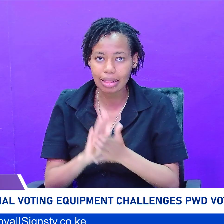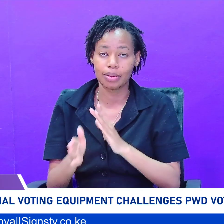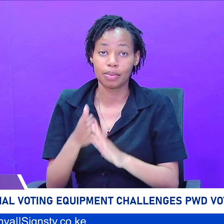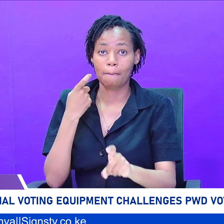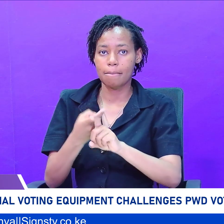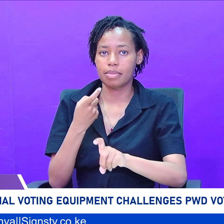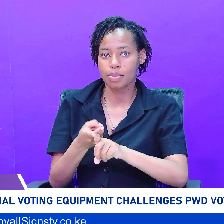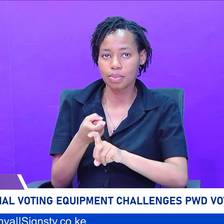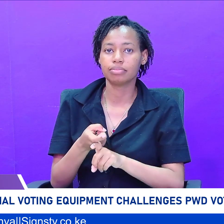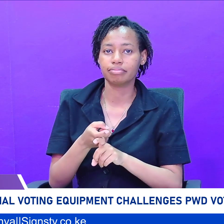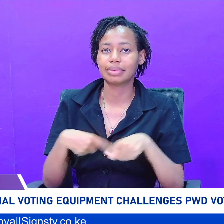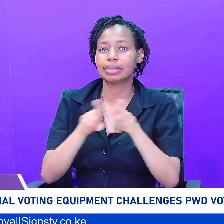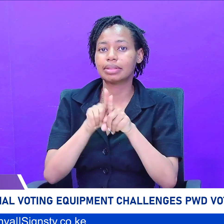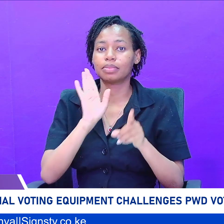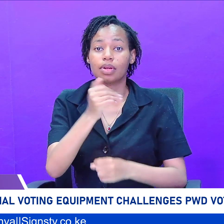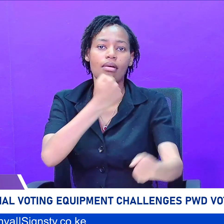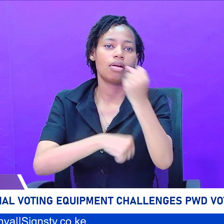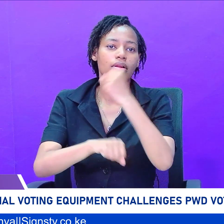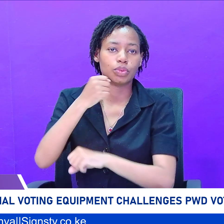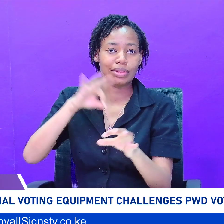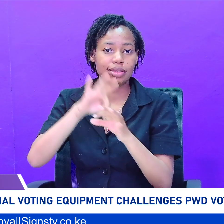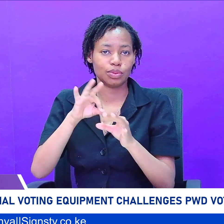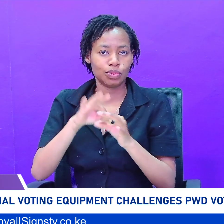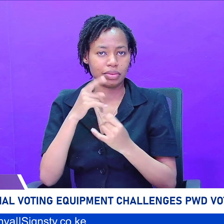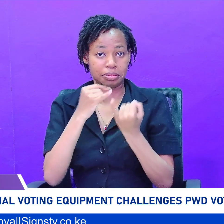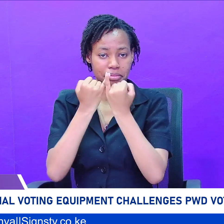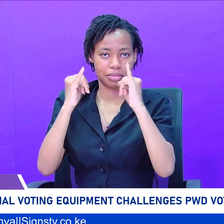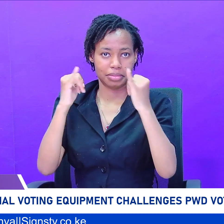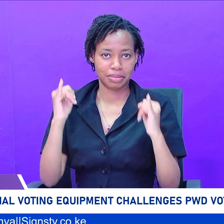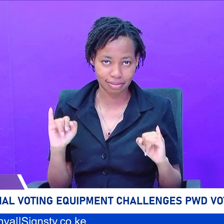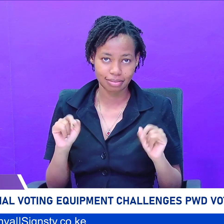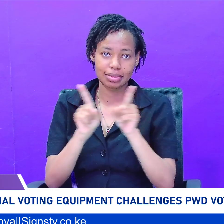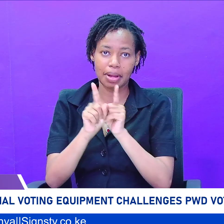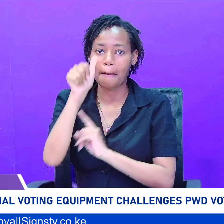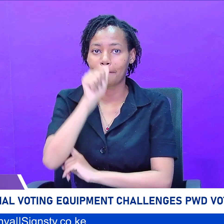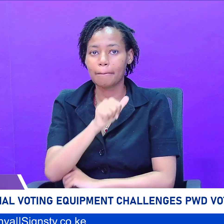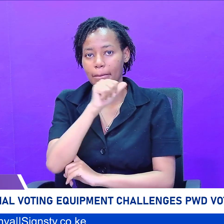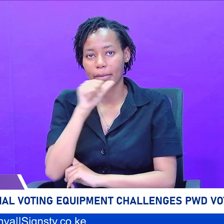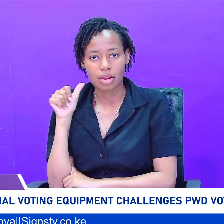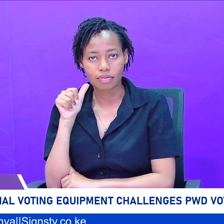critical loophole in electoral accessibility measures.